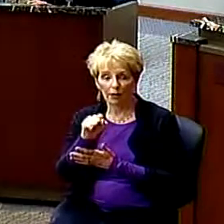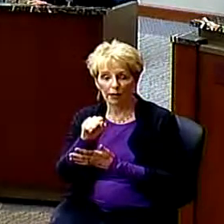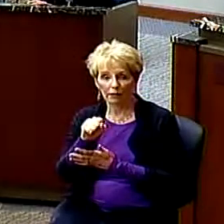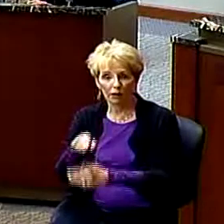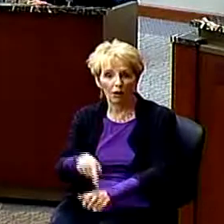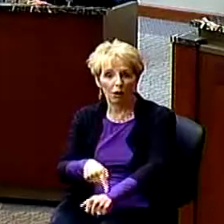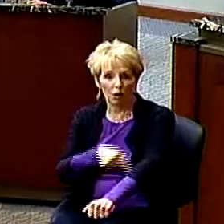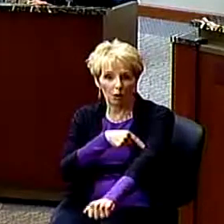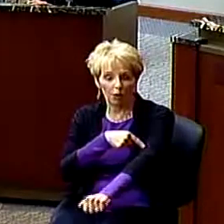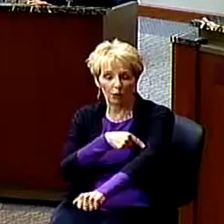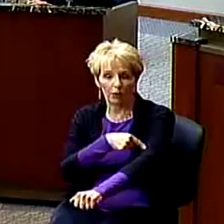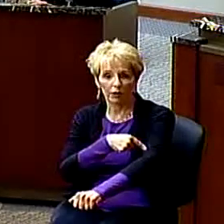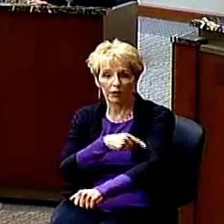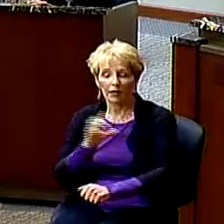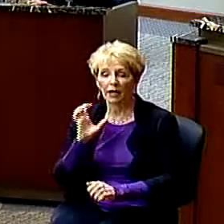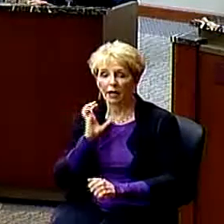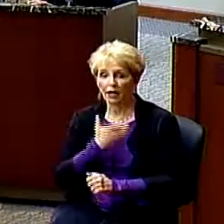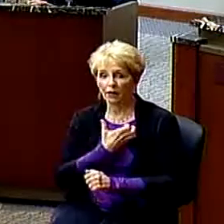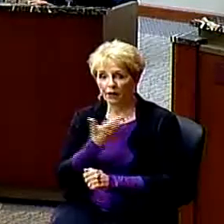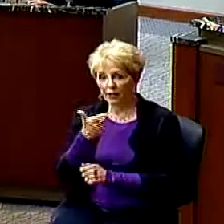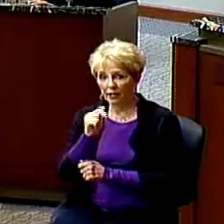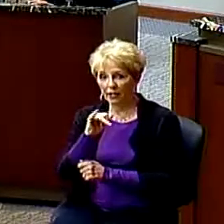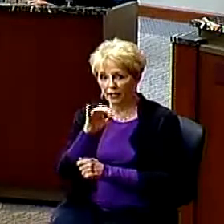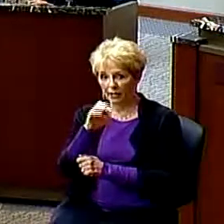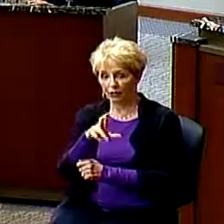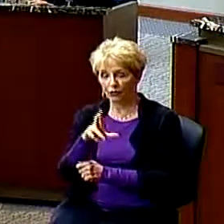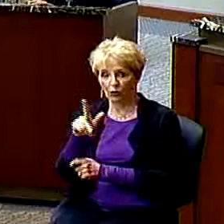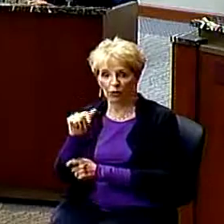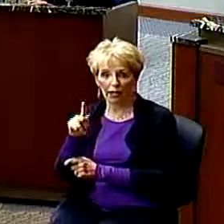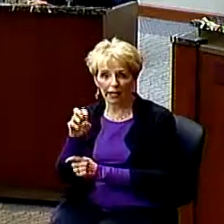on, are glacier lakes.